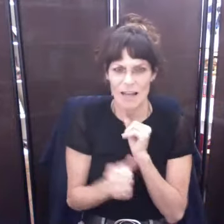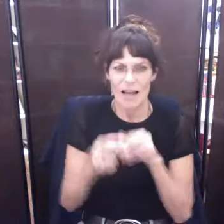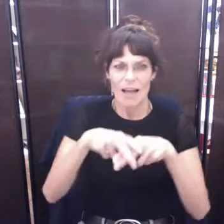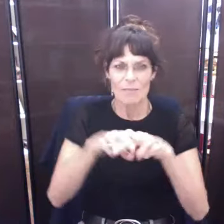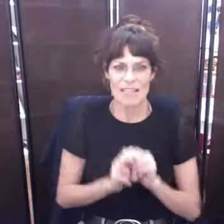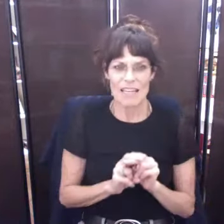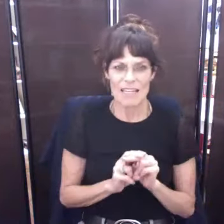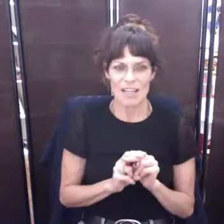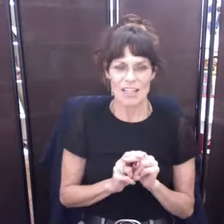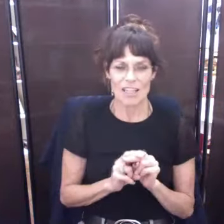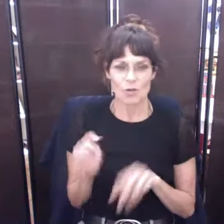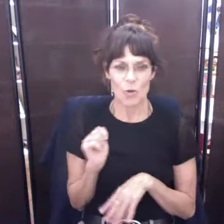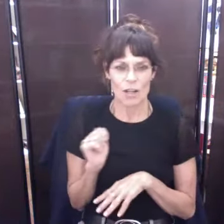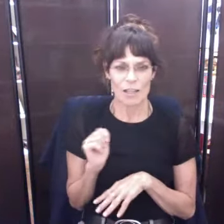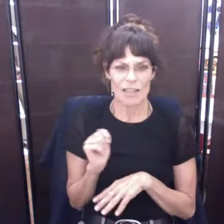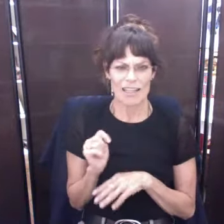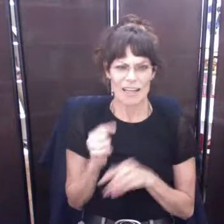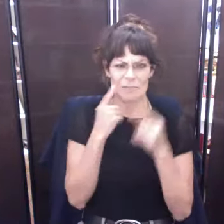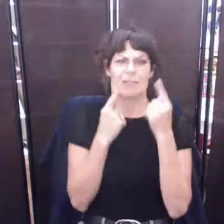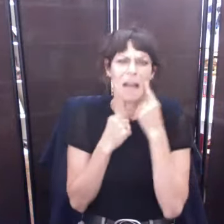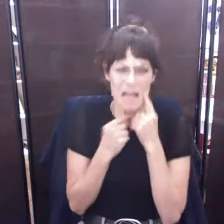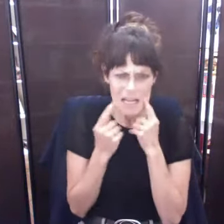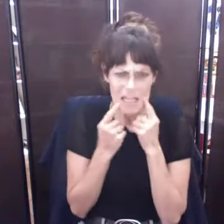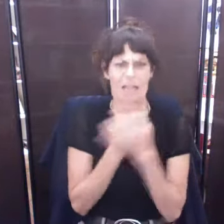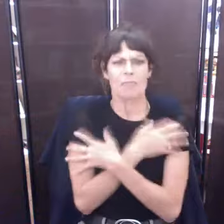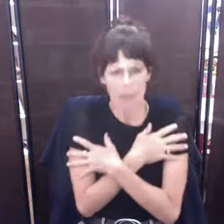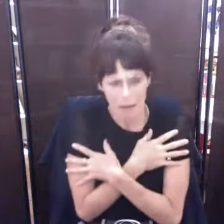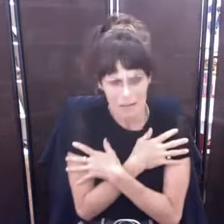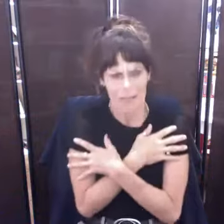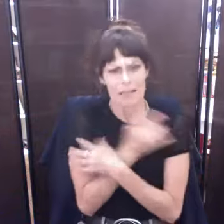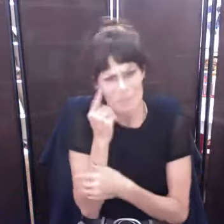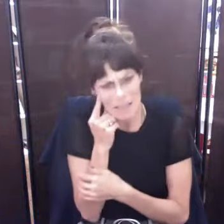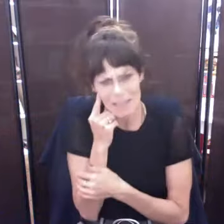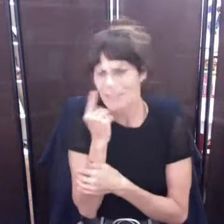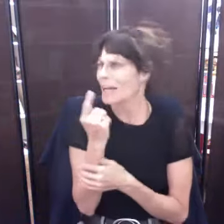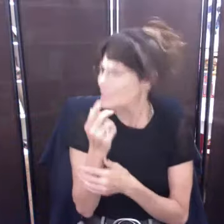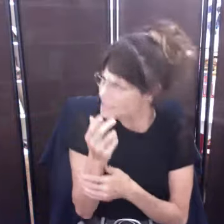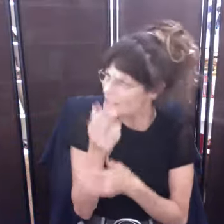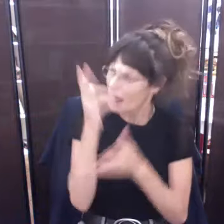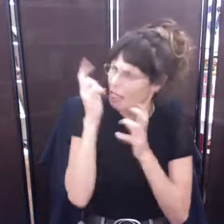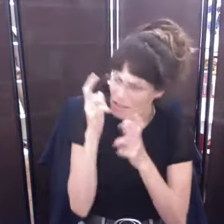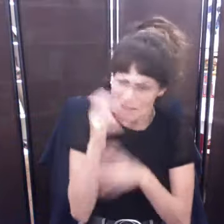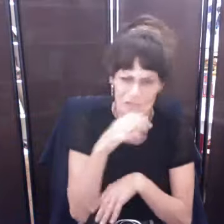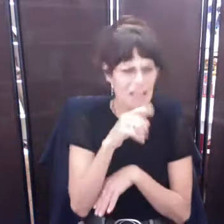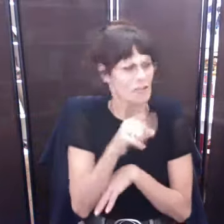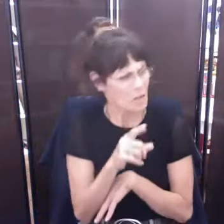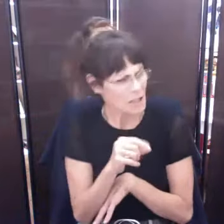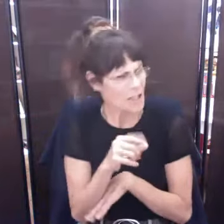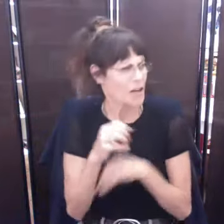know what, and I'm crying and rocking, thinking to myself, did I just listen to a 20-year-old tell me how many pooping pills?